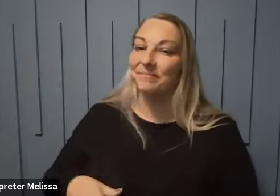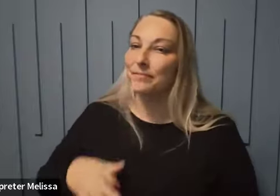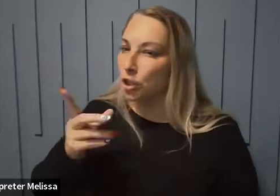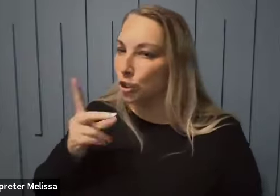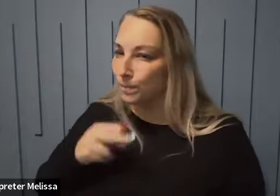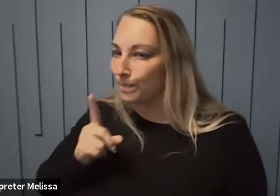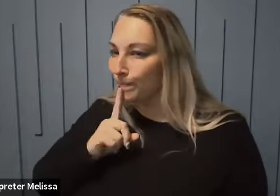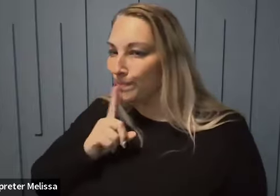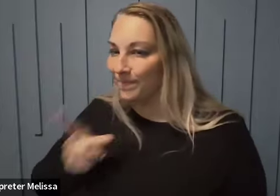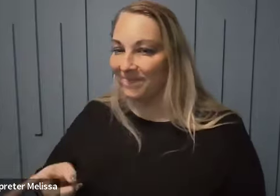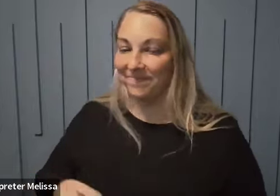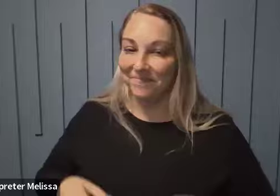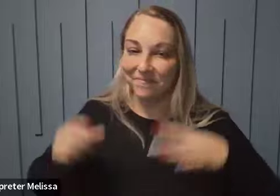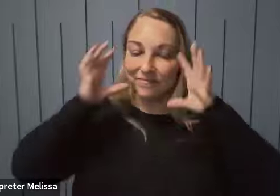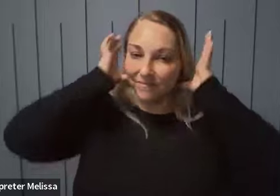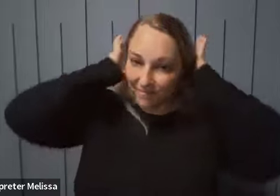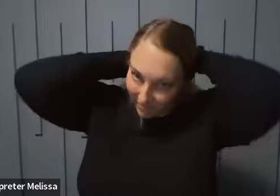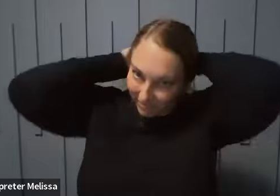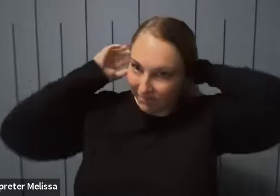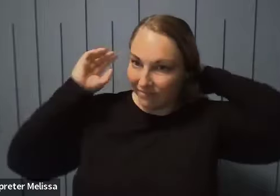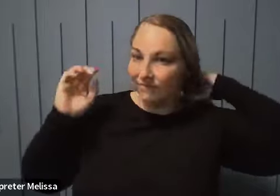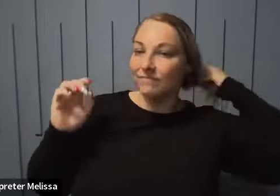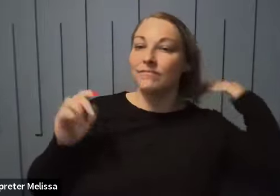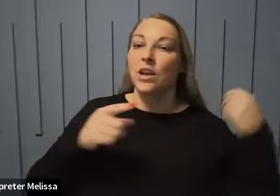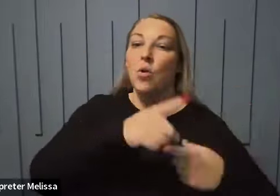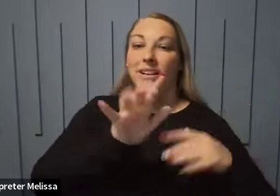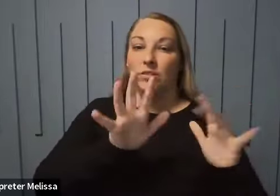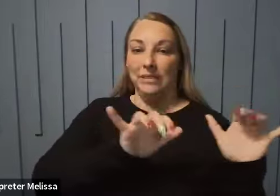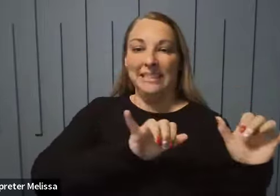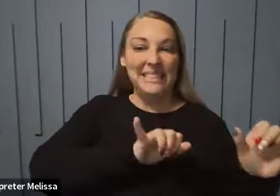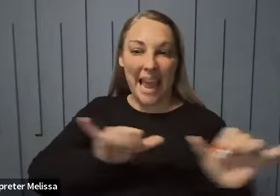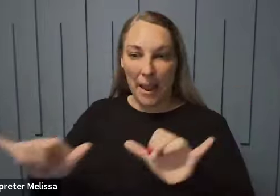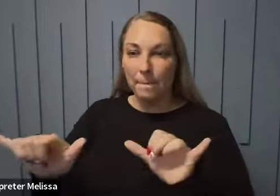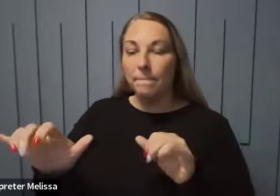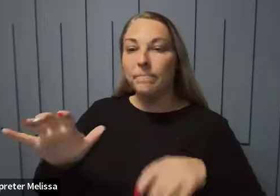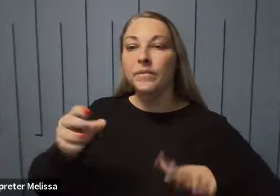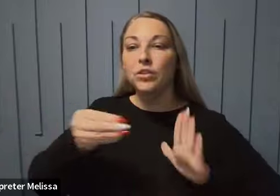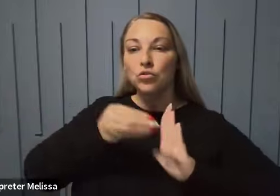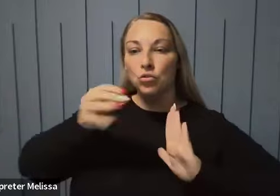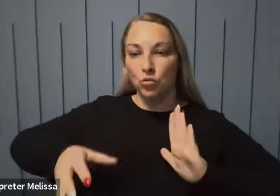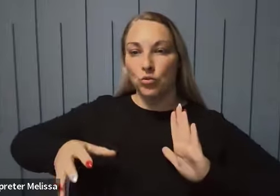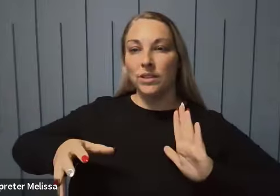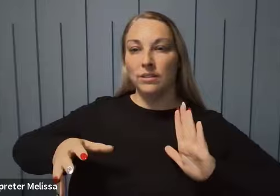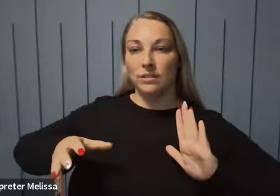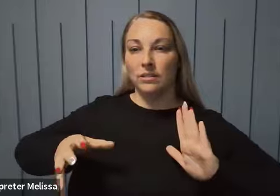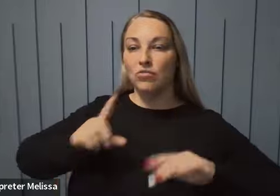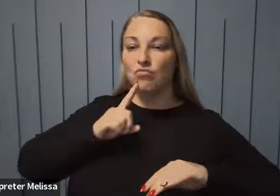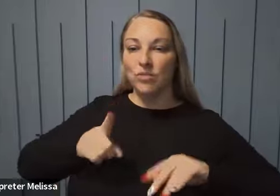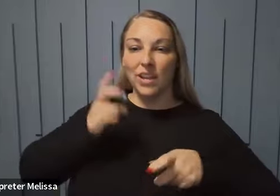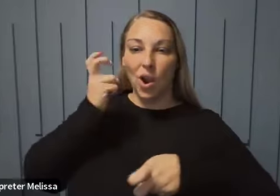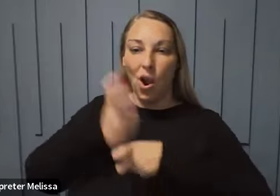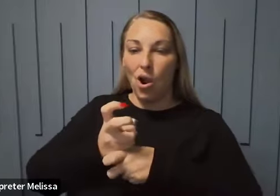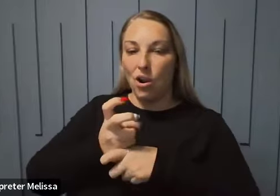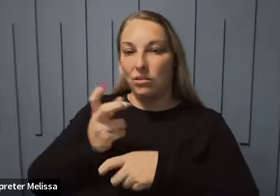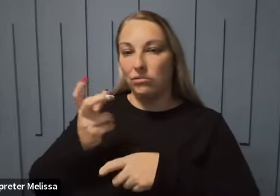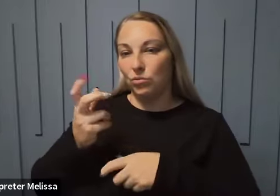talking. These next scores are the same group of students. They're a group of 8 students. It's really hard to get data, I think, that's